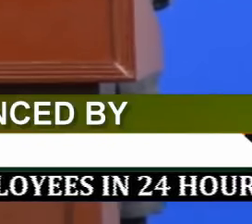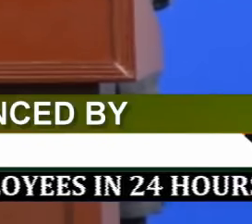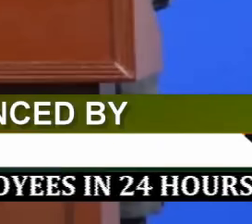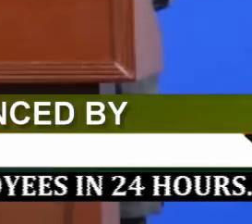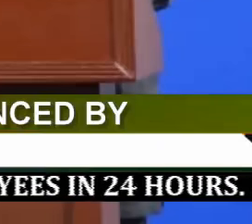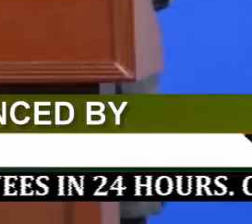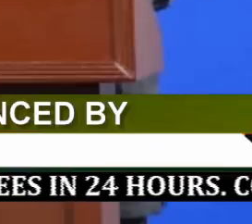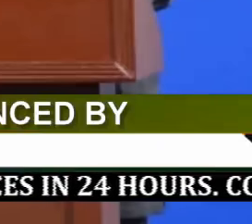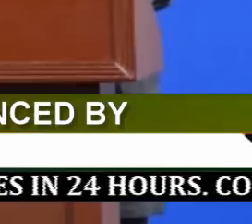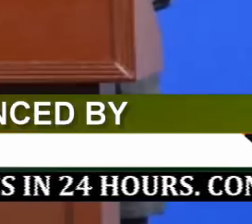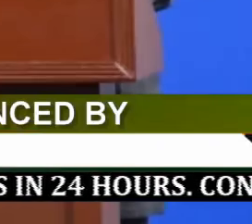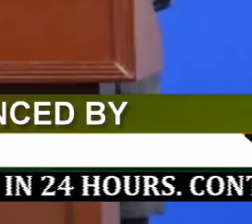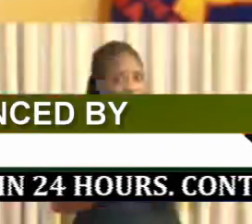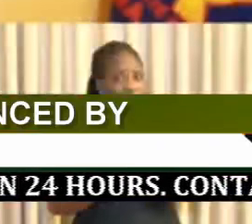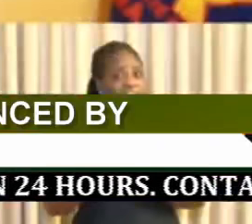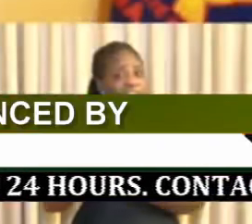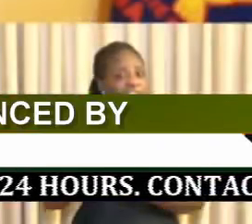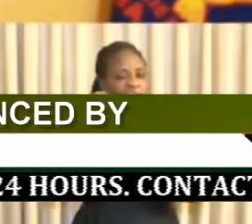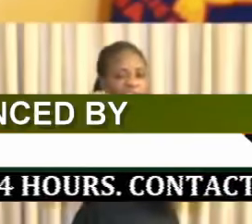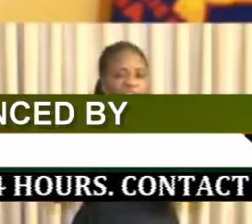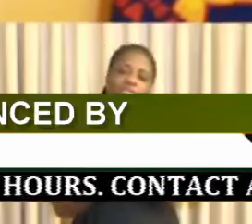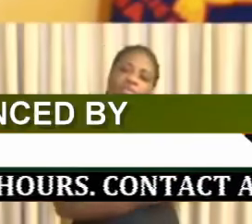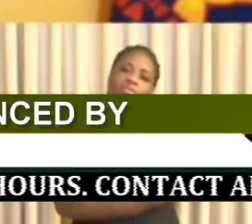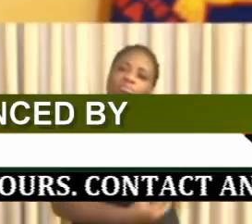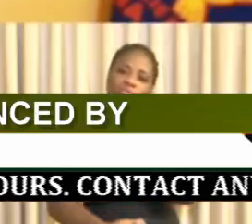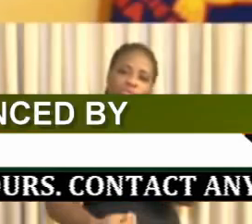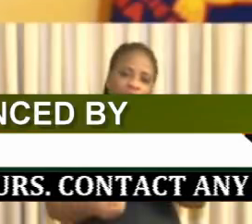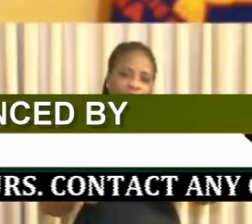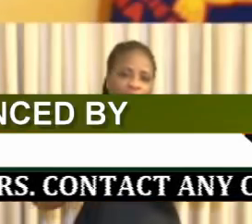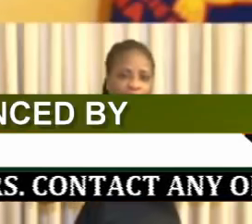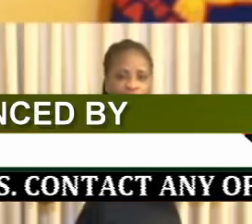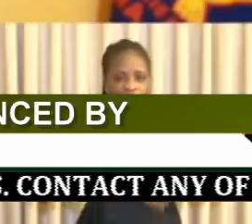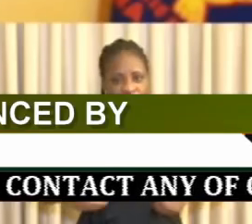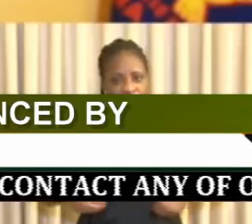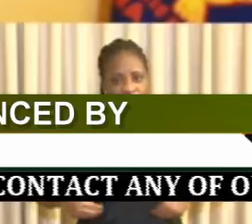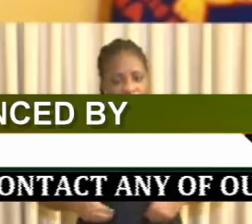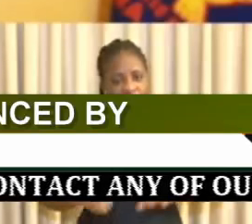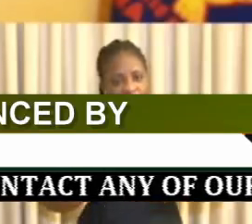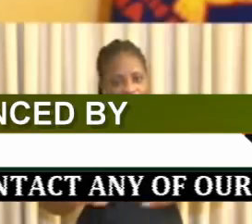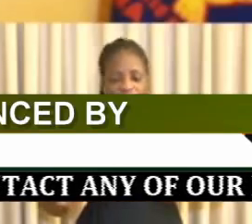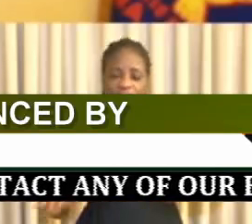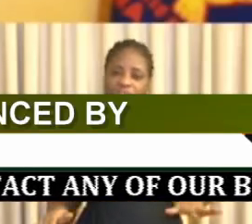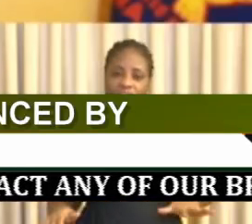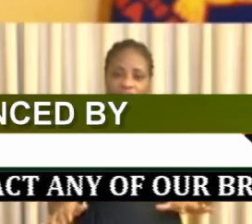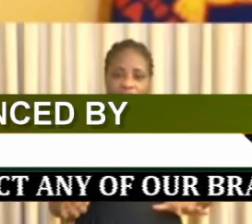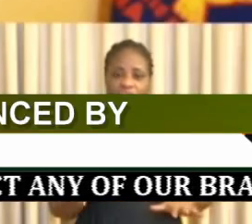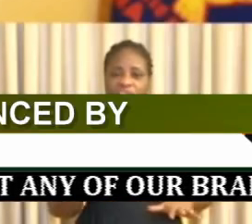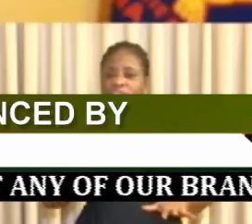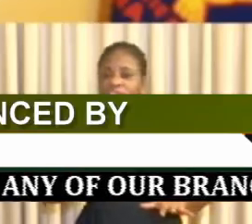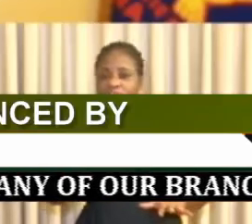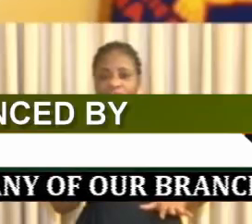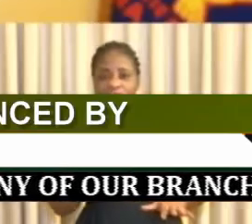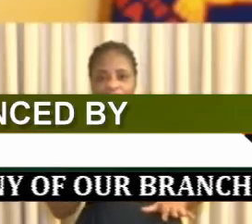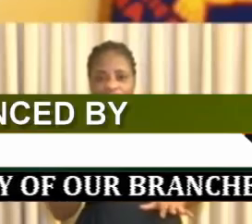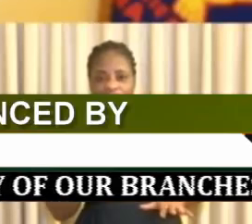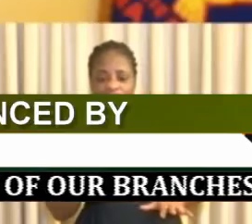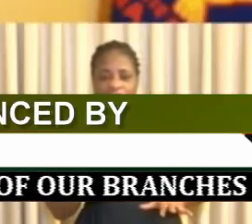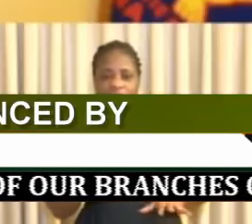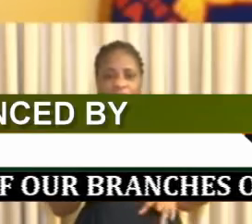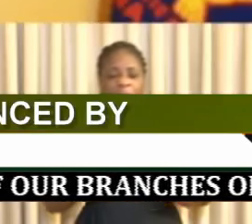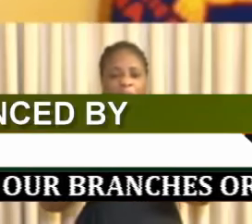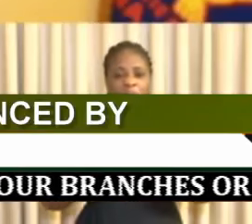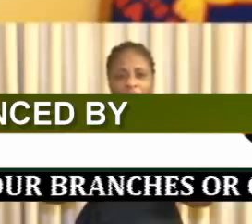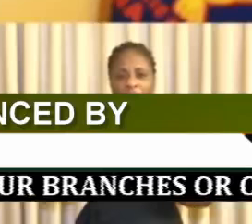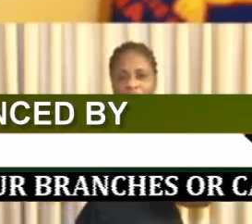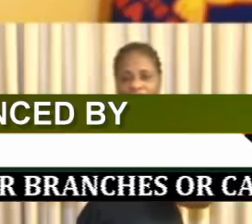unsin a lockdown you watch us way, and a bimso say, o musha. Omampanyi bua pa no yi lockdown yi se de beye bobo kwa to ama electoral